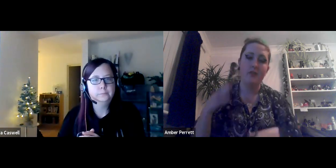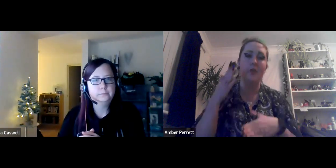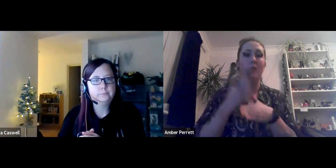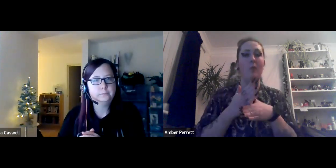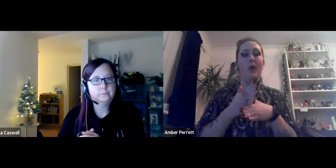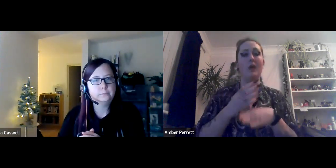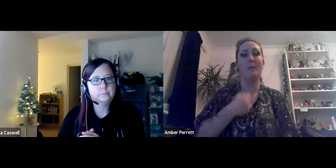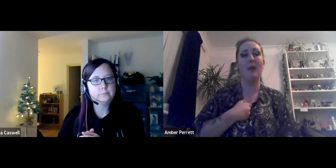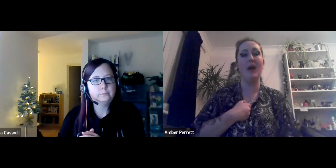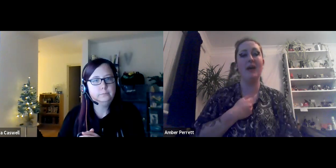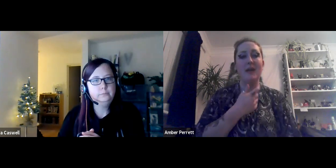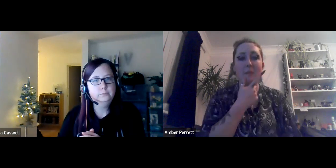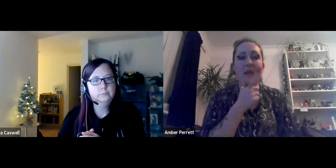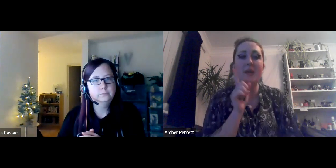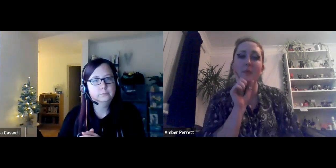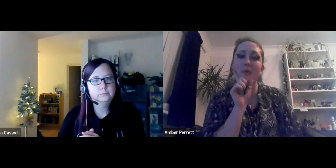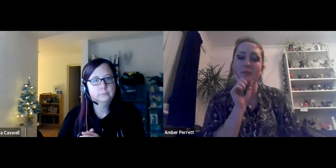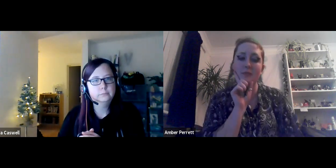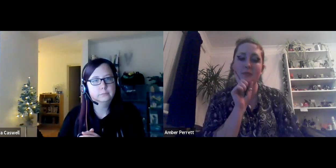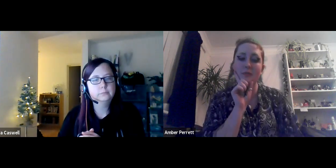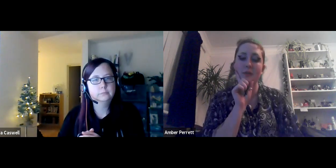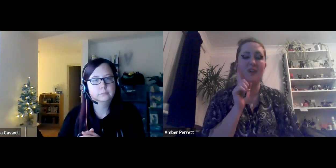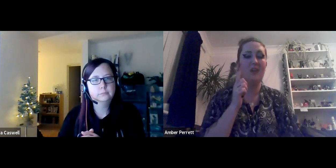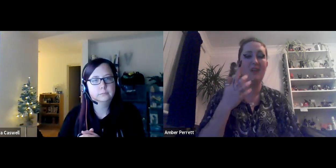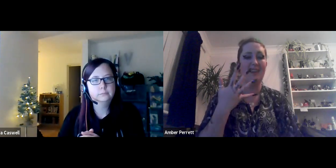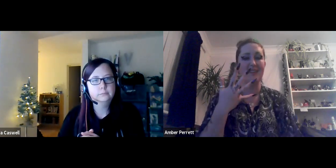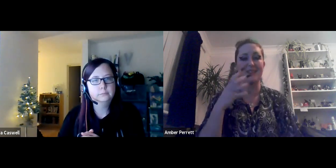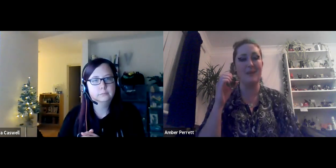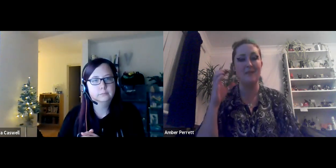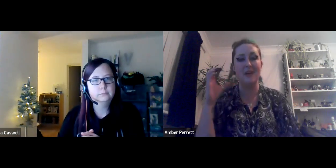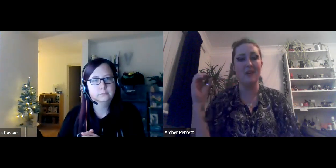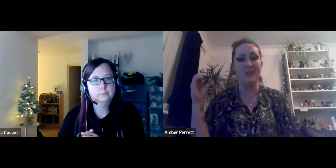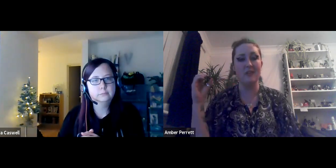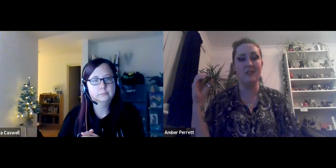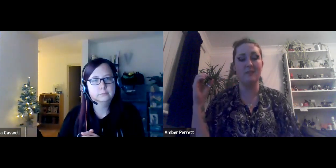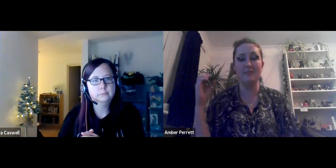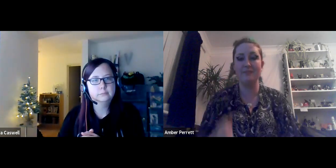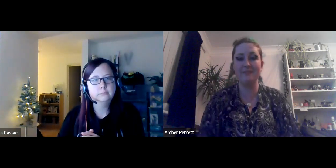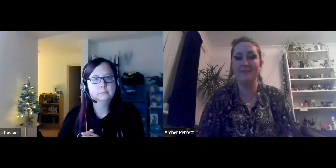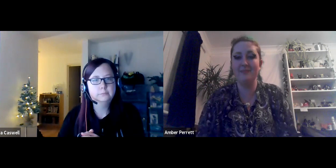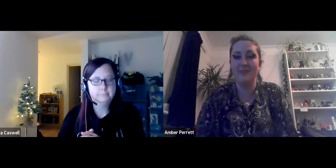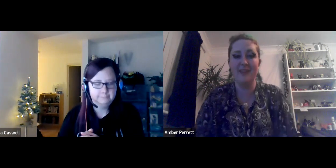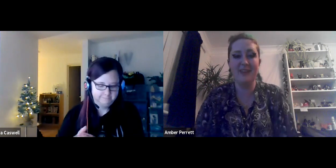So work, mine, people. I'd say about 500